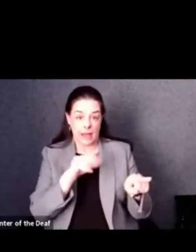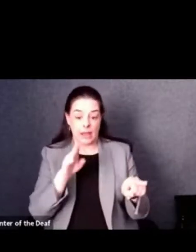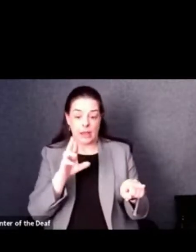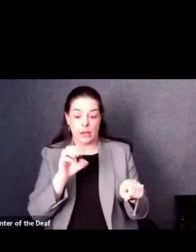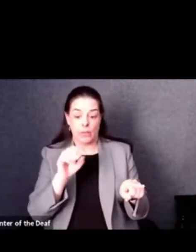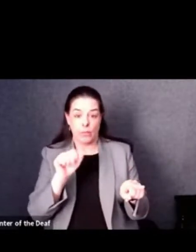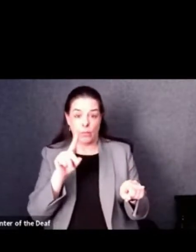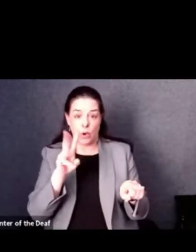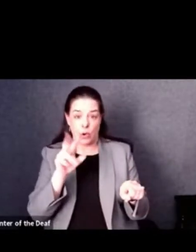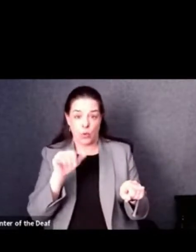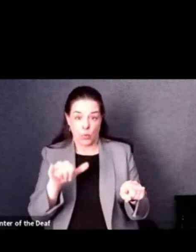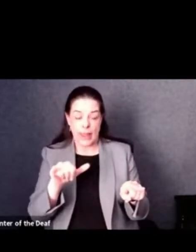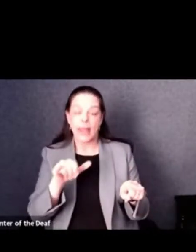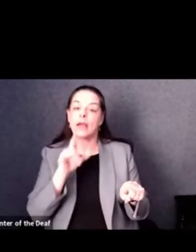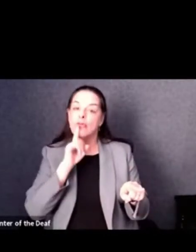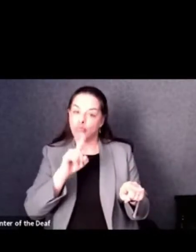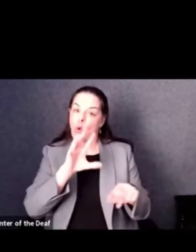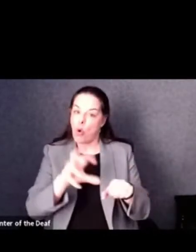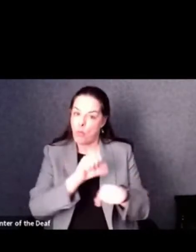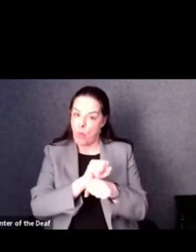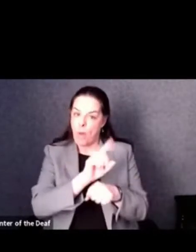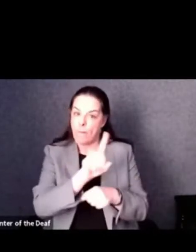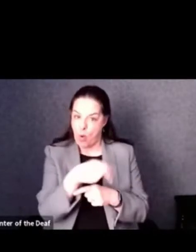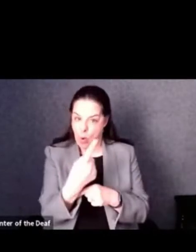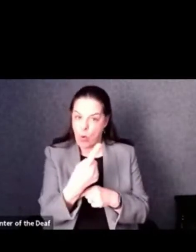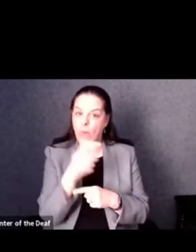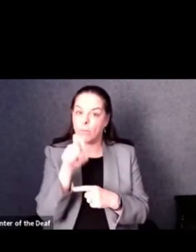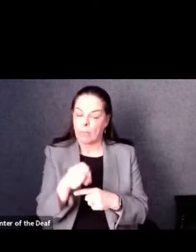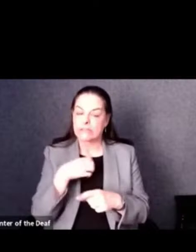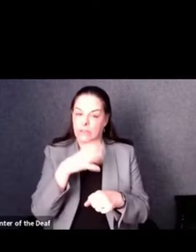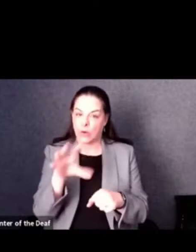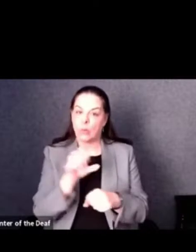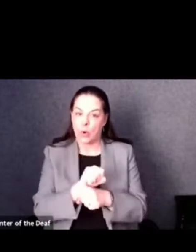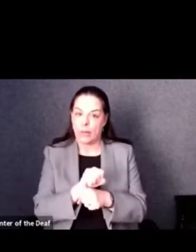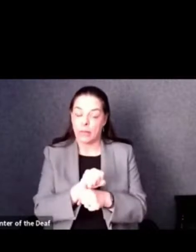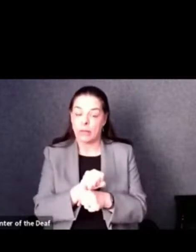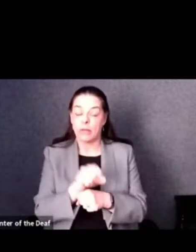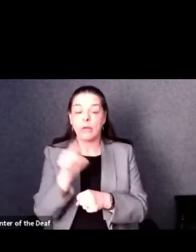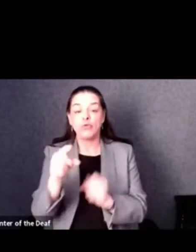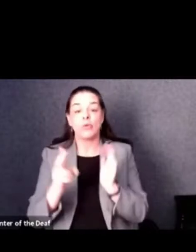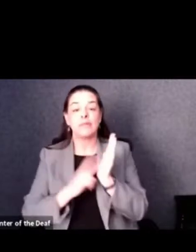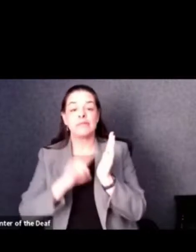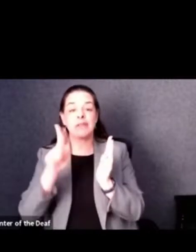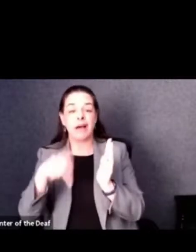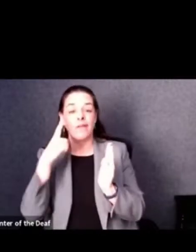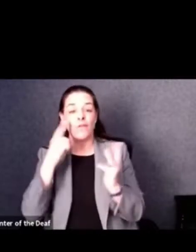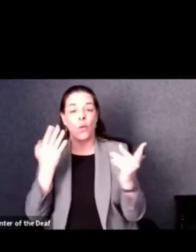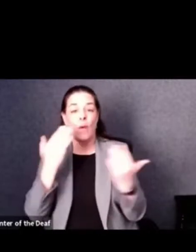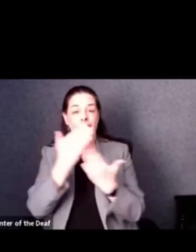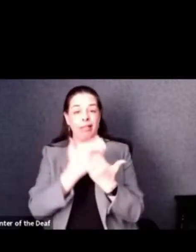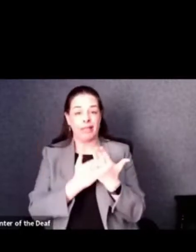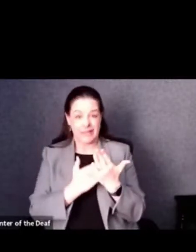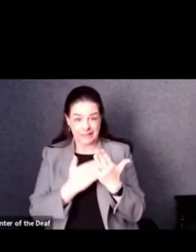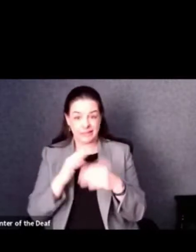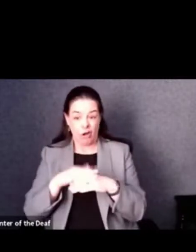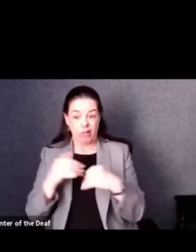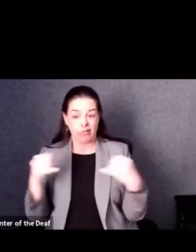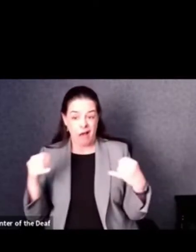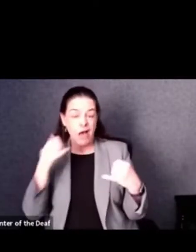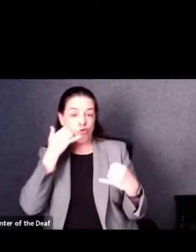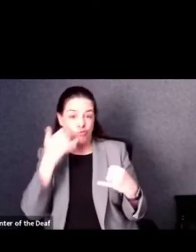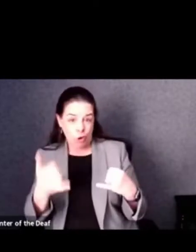site will be by appointment only. Folks should sign up on our wait list to be notified of these